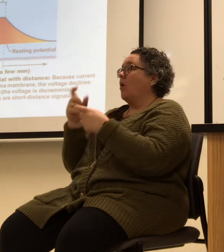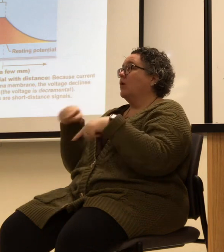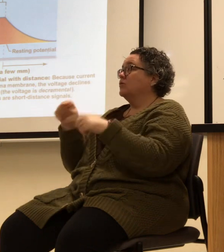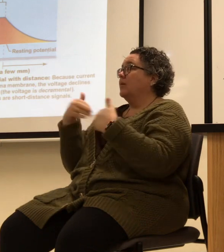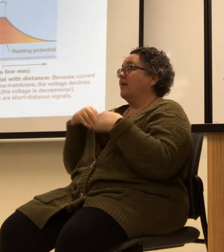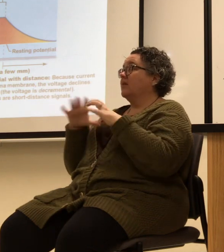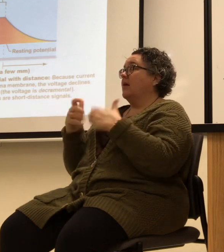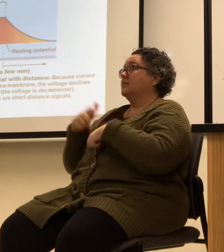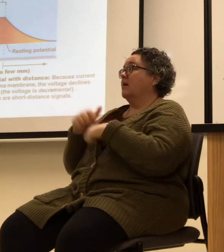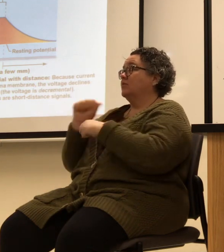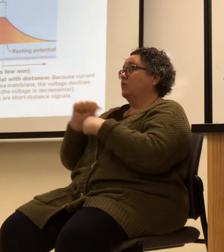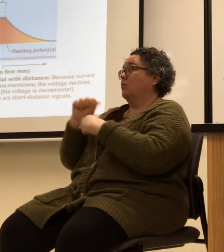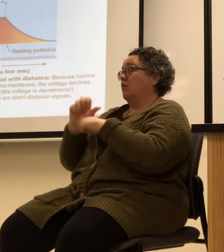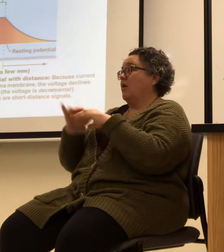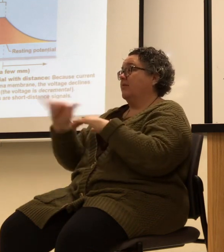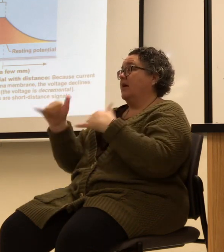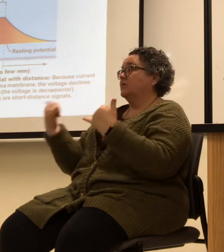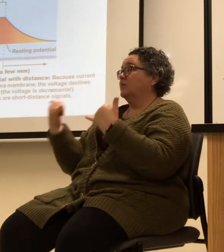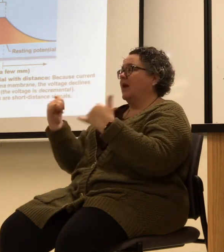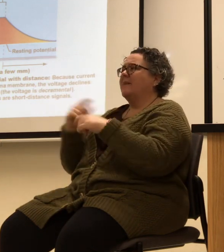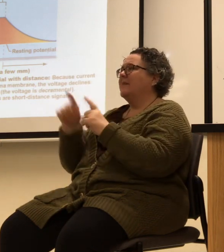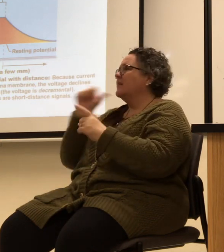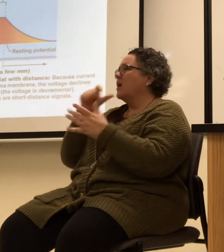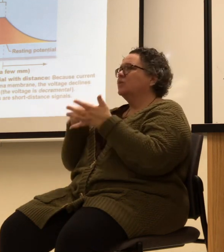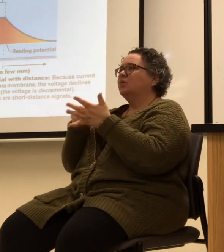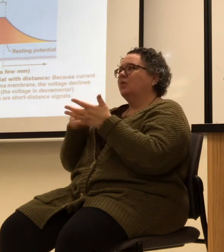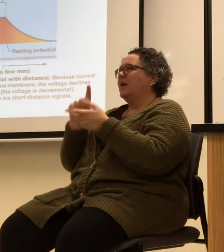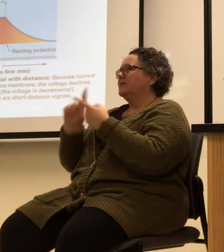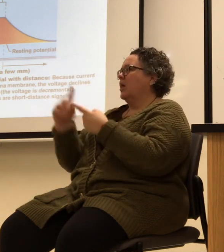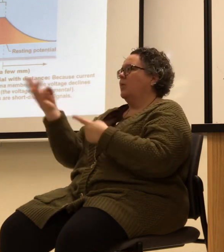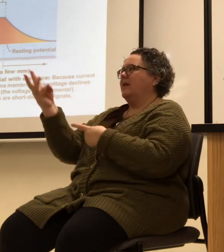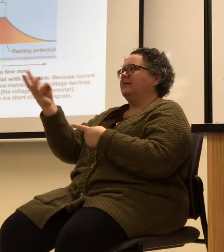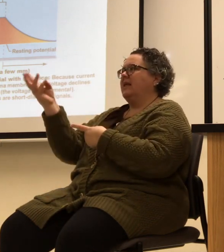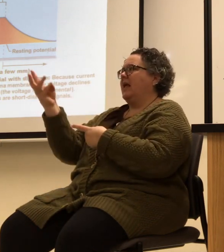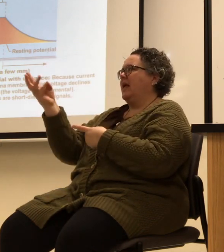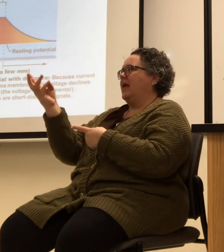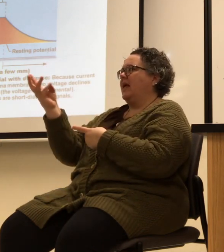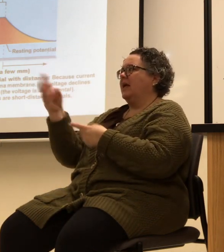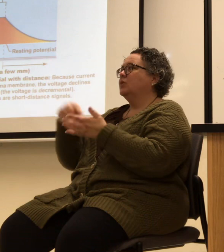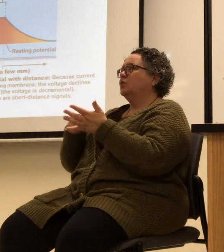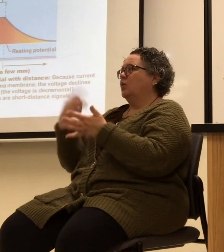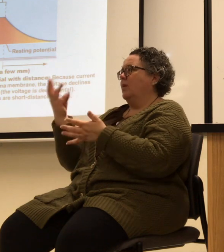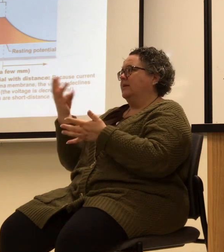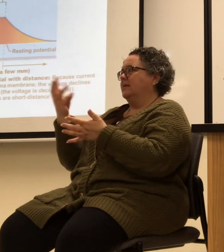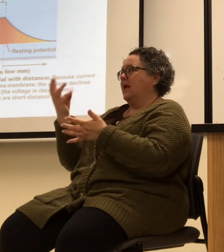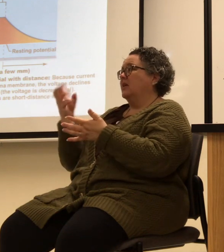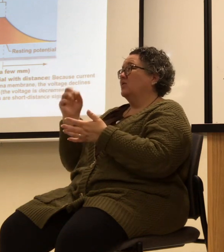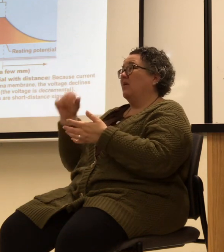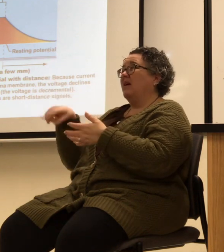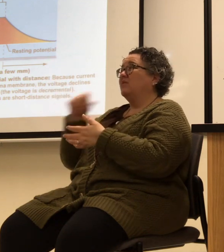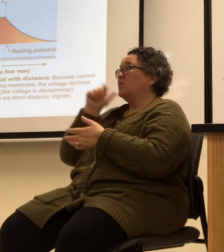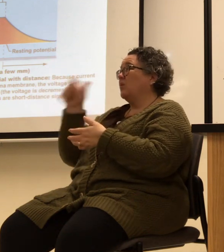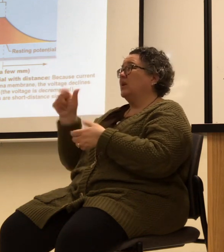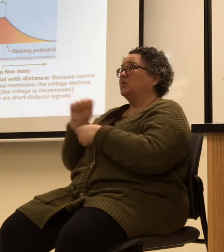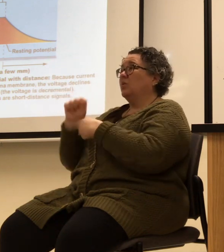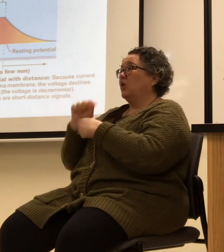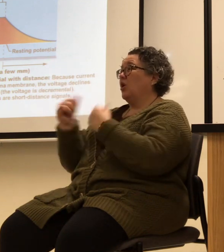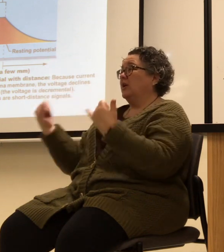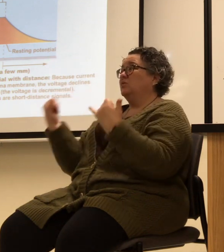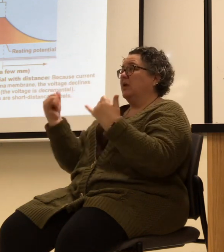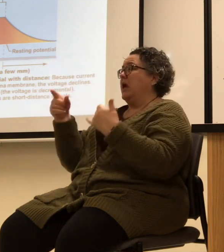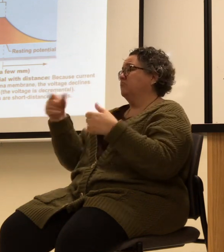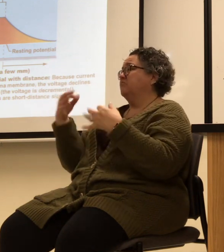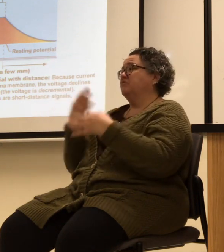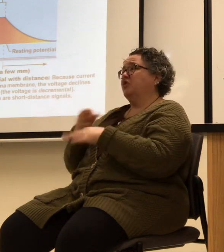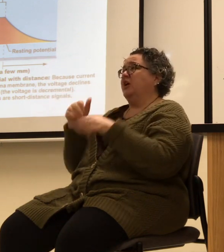time to work on it today, but it's not due till Wednesday. So if you don't need to work on it today, you're free to go.